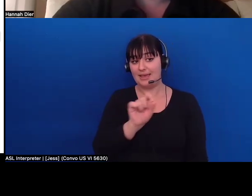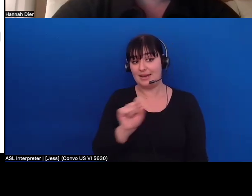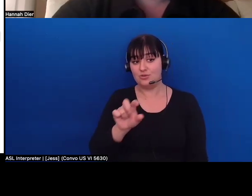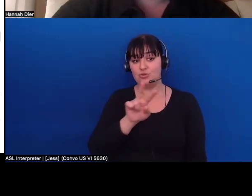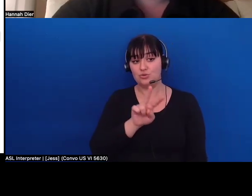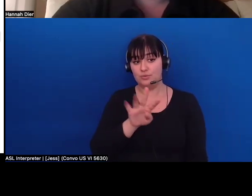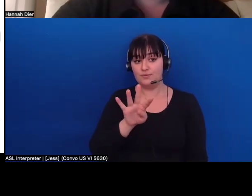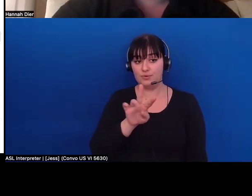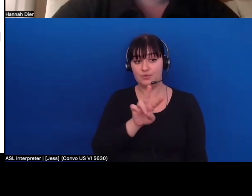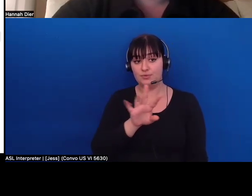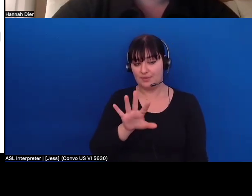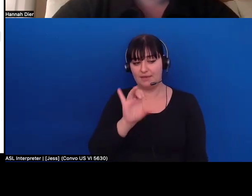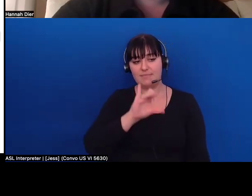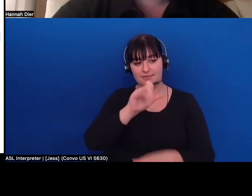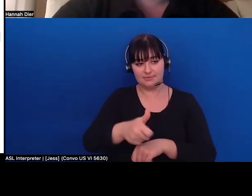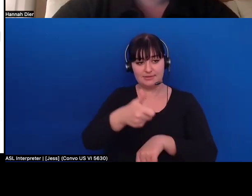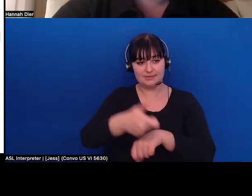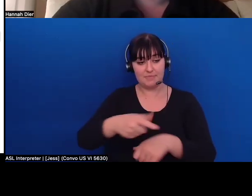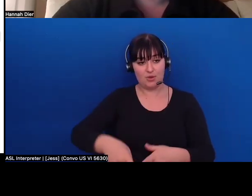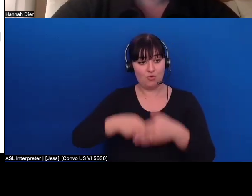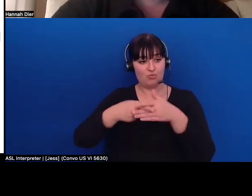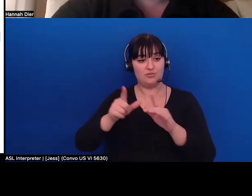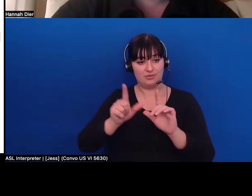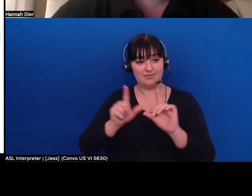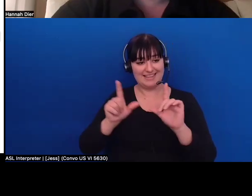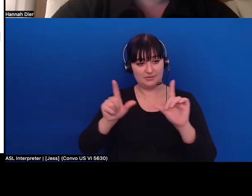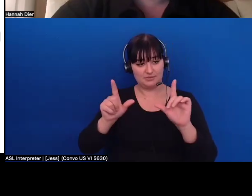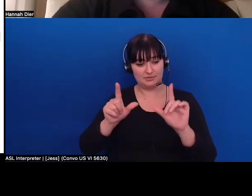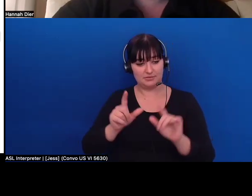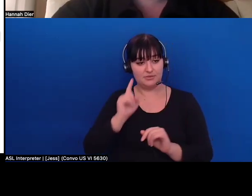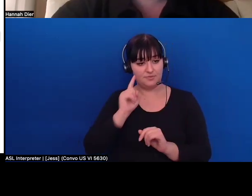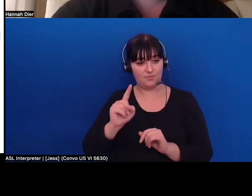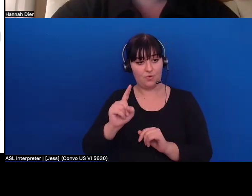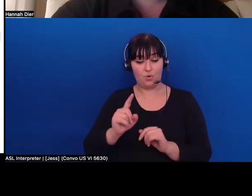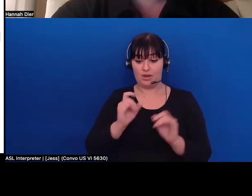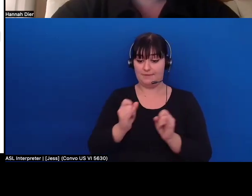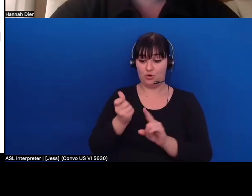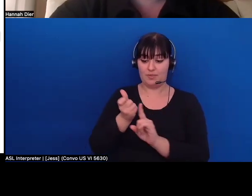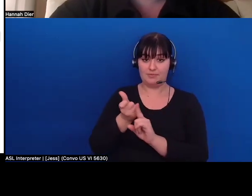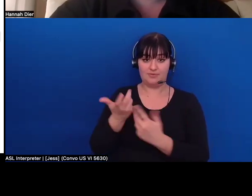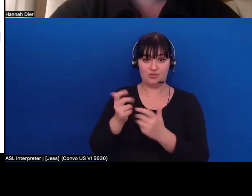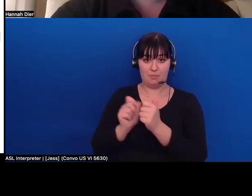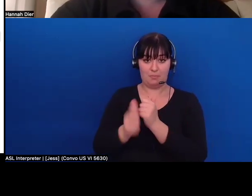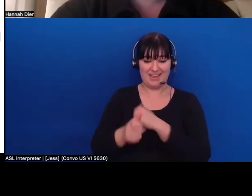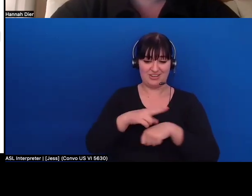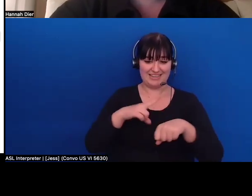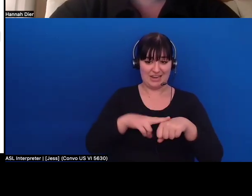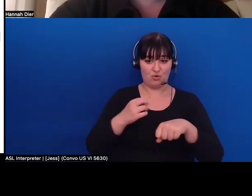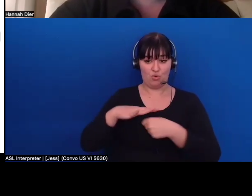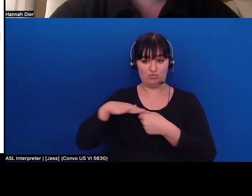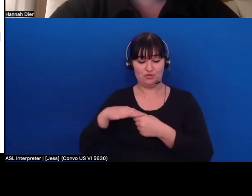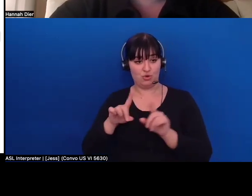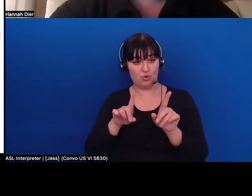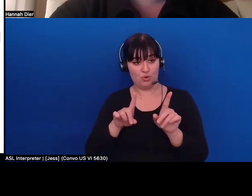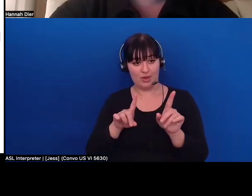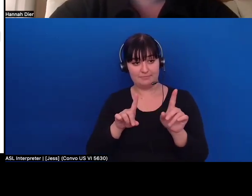9-2425 establishes provisional licenses for an individual who has passed a national or regional exam or